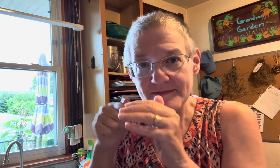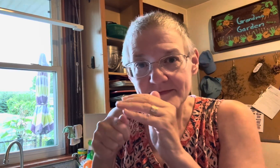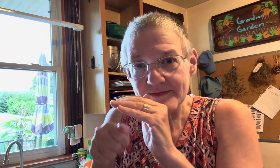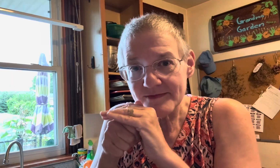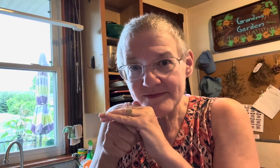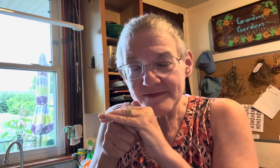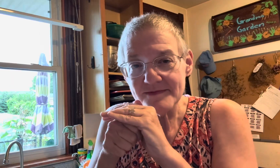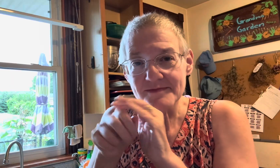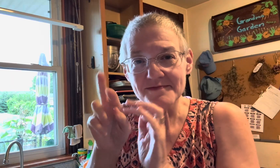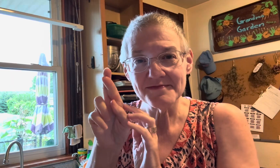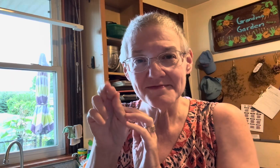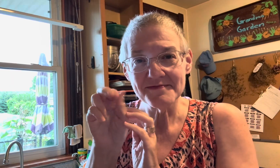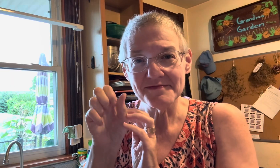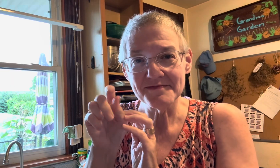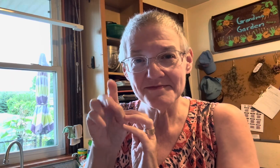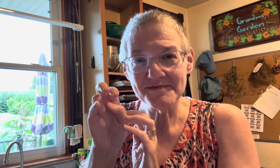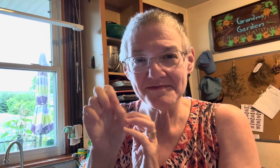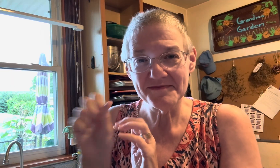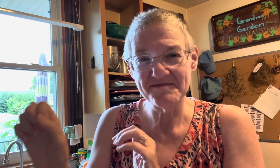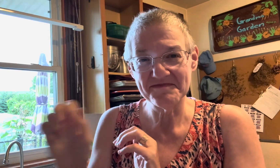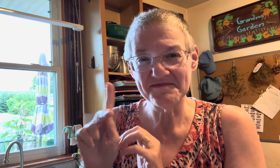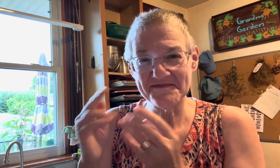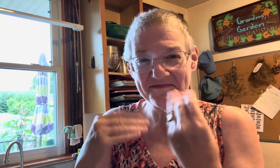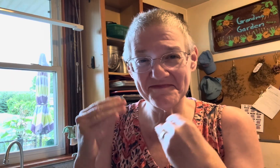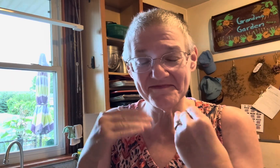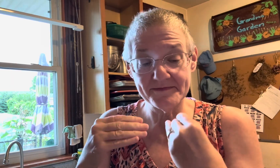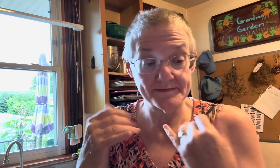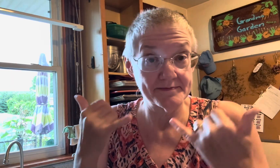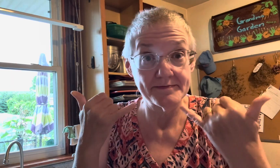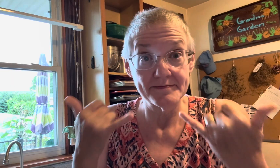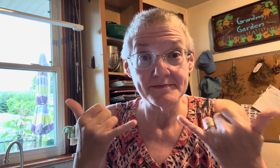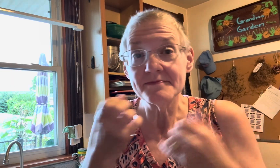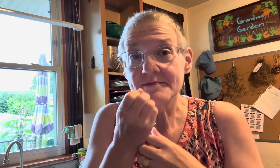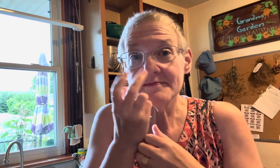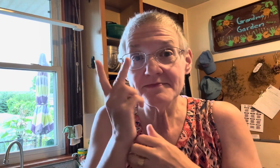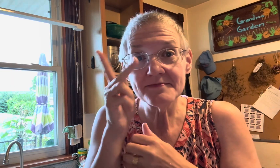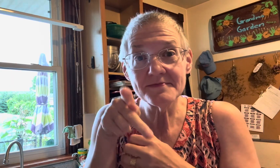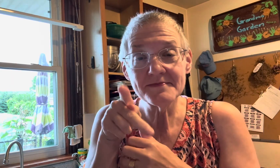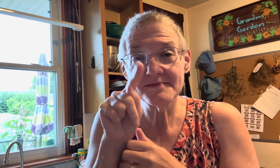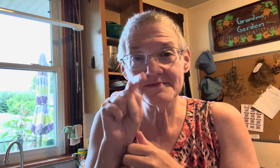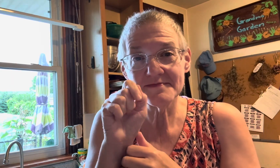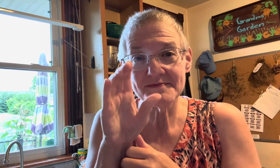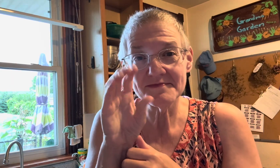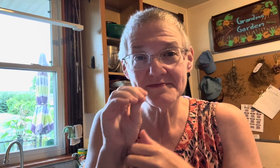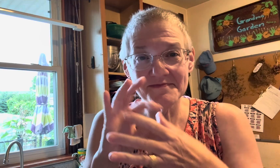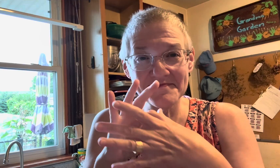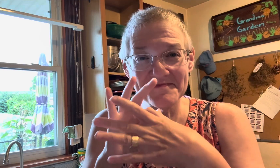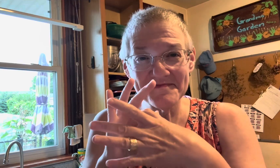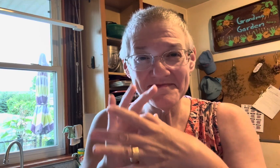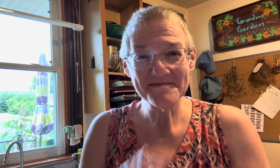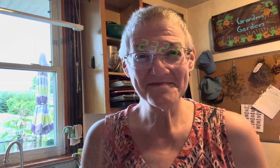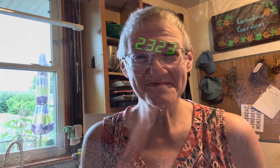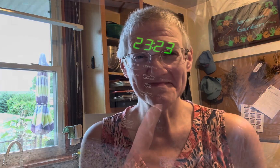hid under the raspberries, but it's come back out to eat. Now let's warm up the taco